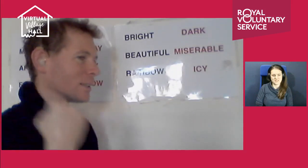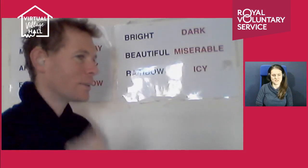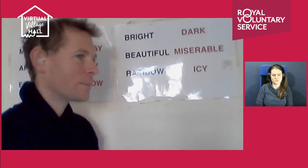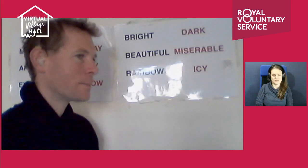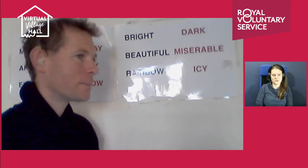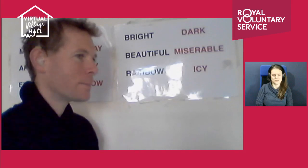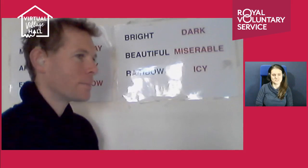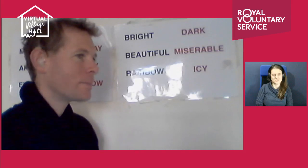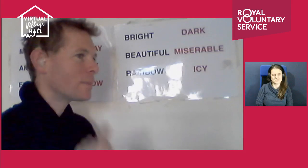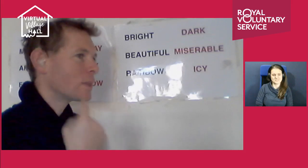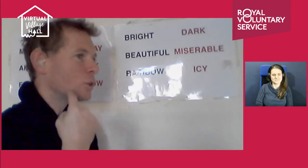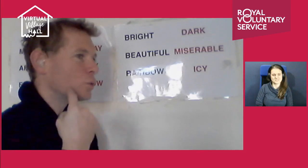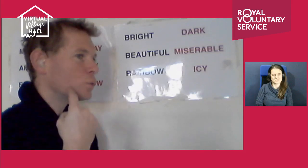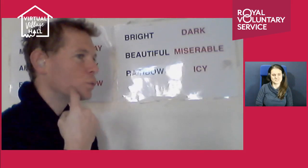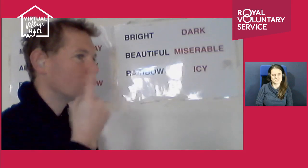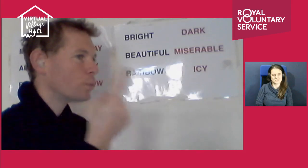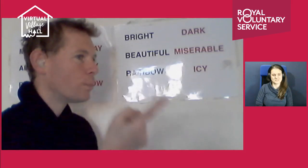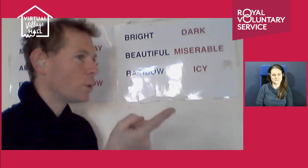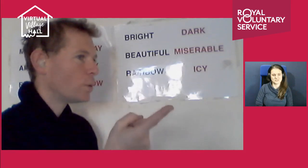Yesterday goes backwards.